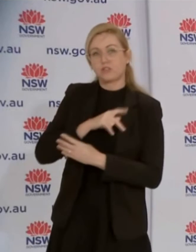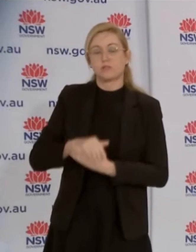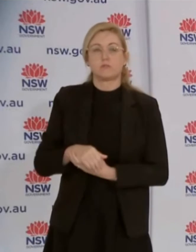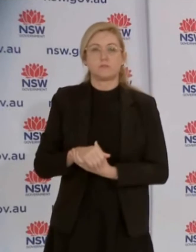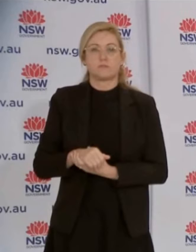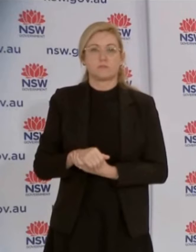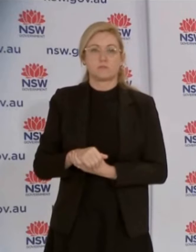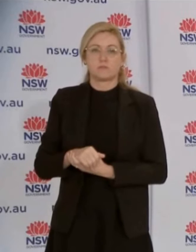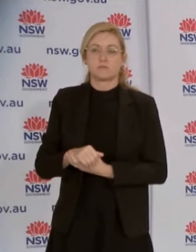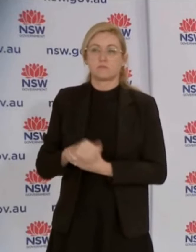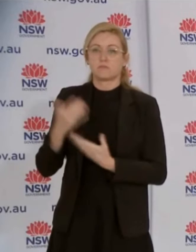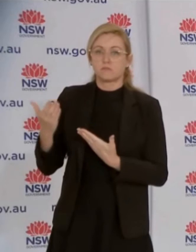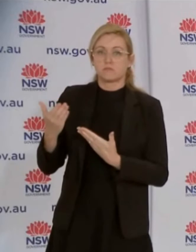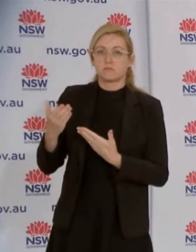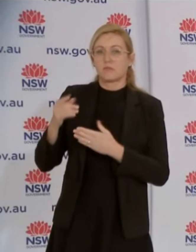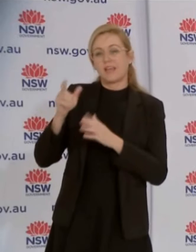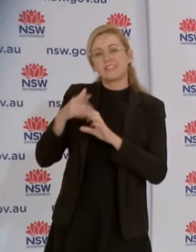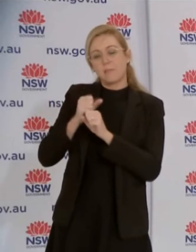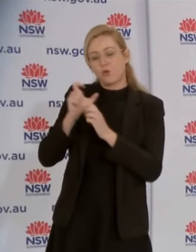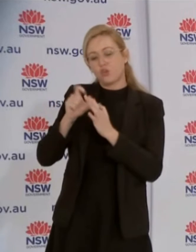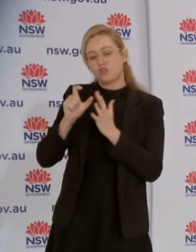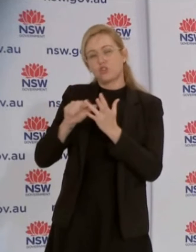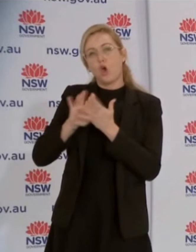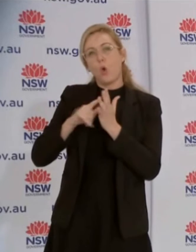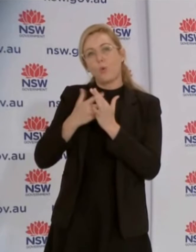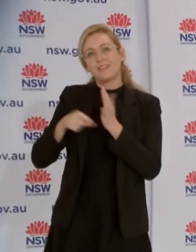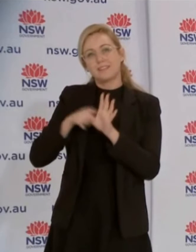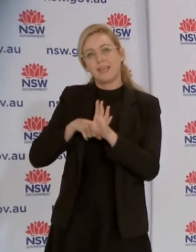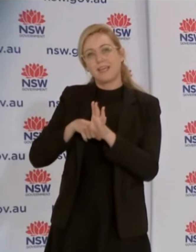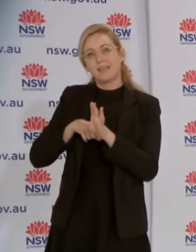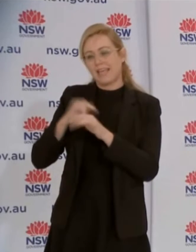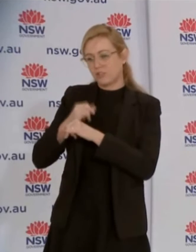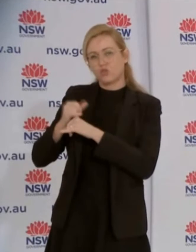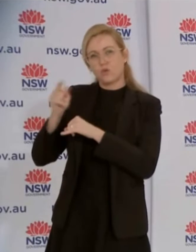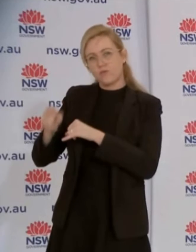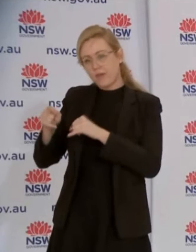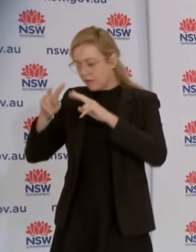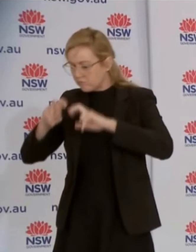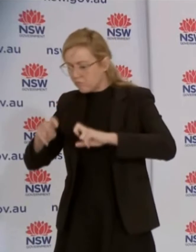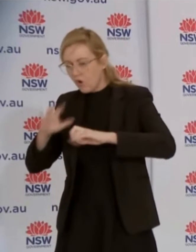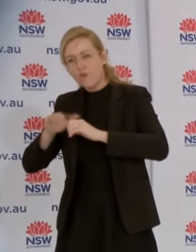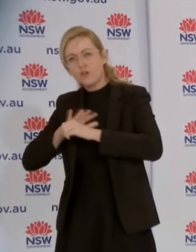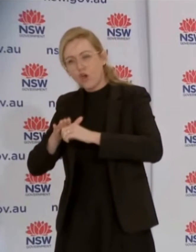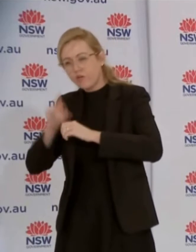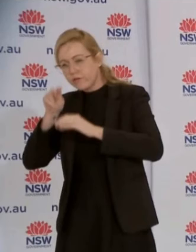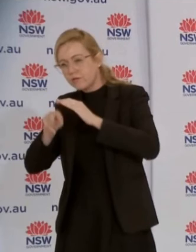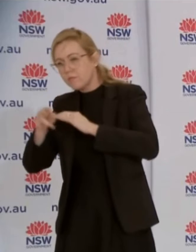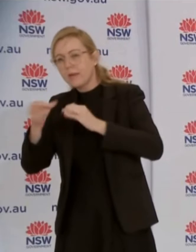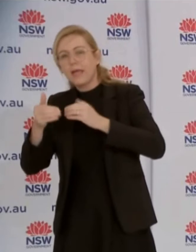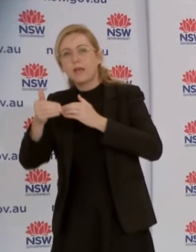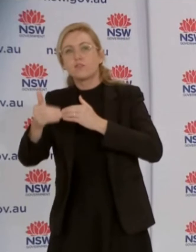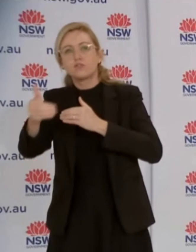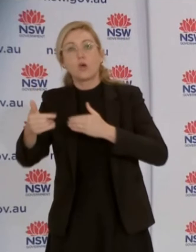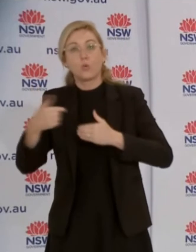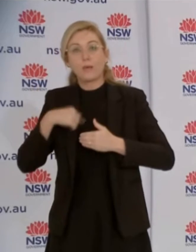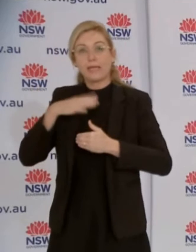highly reputable organisations like the Doherty Institute and like our federal and state medical officers, and the advice